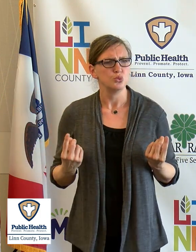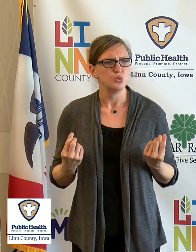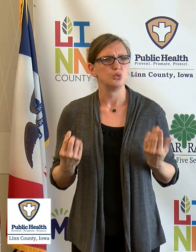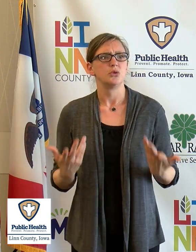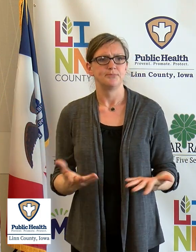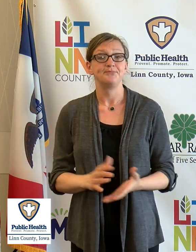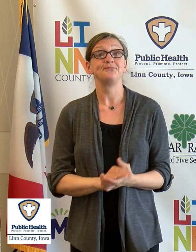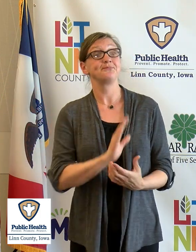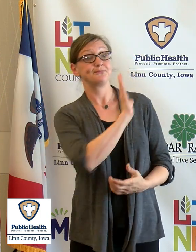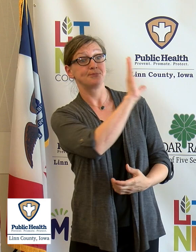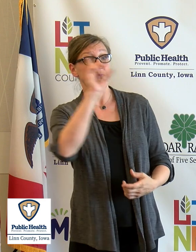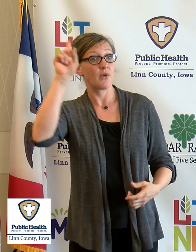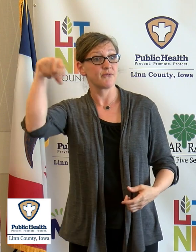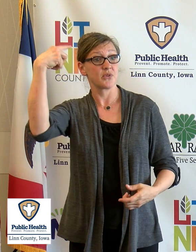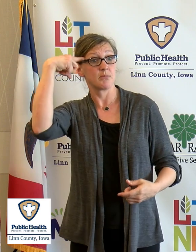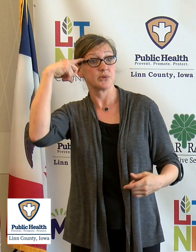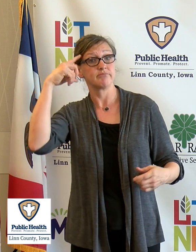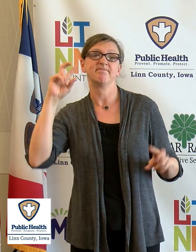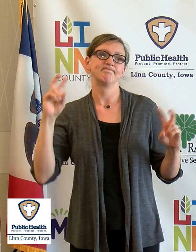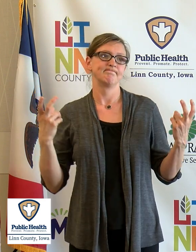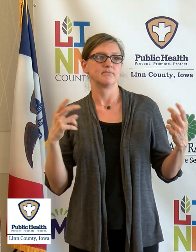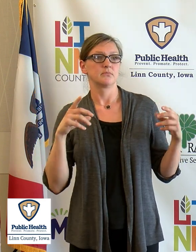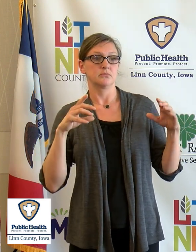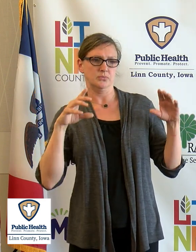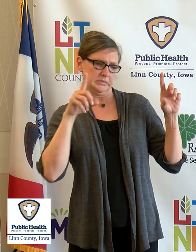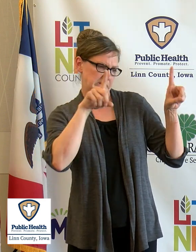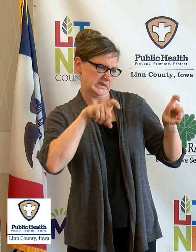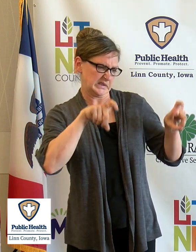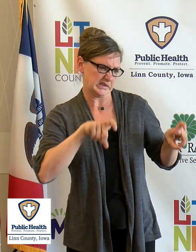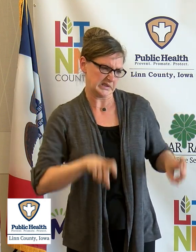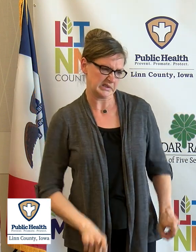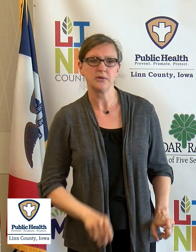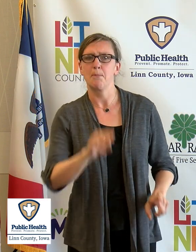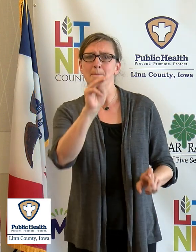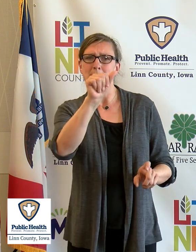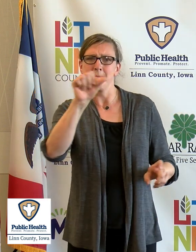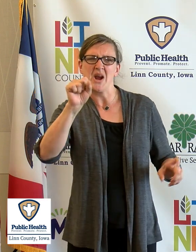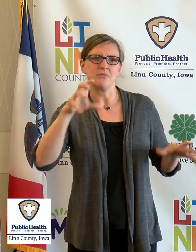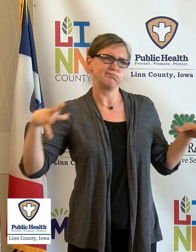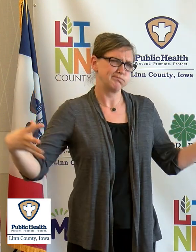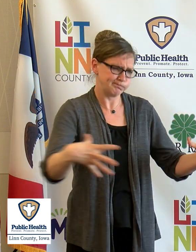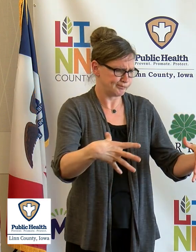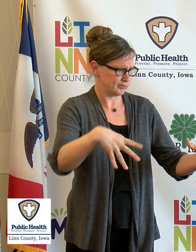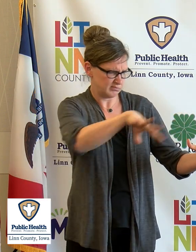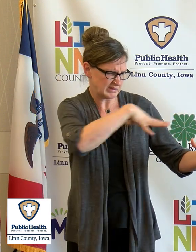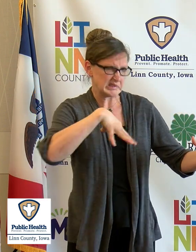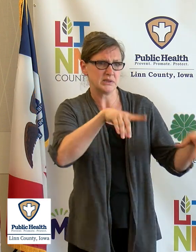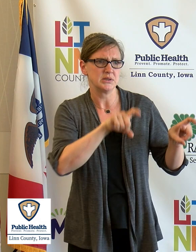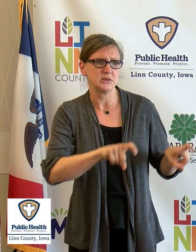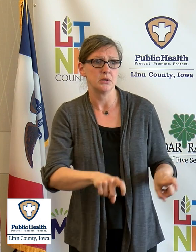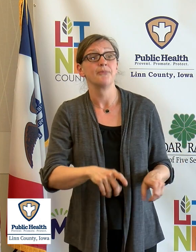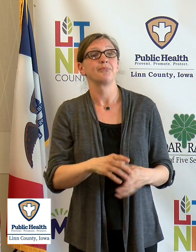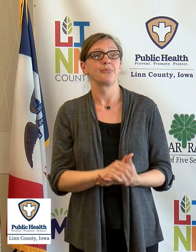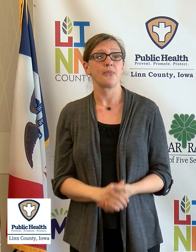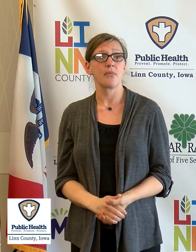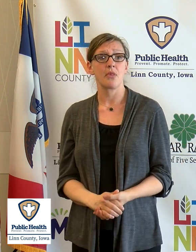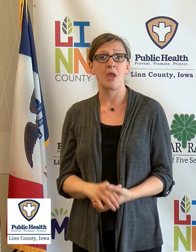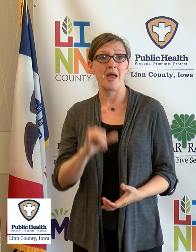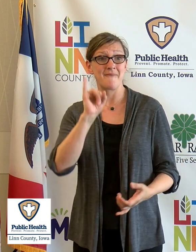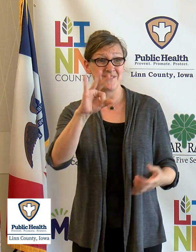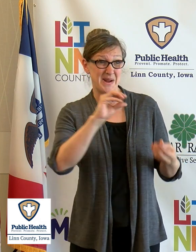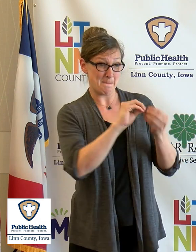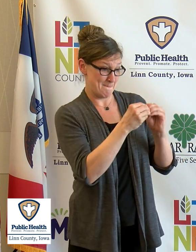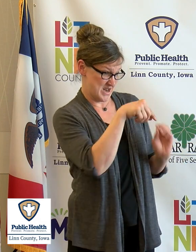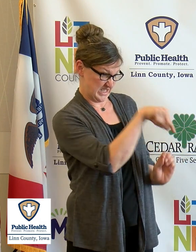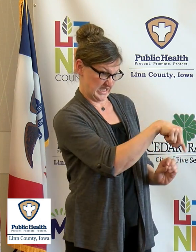certainly has its benefits. But I'm here today to communicate that even if our numbers of confirmed cases increase